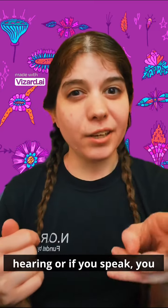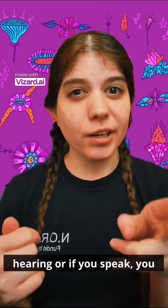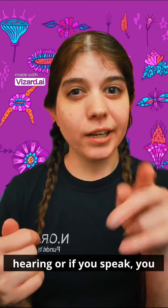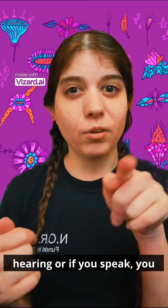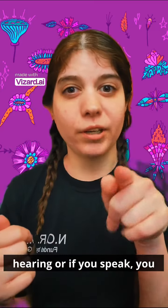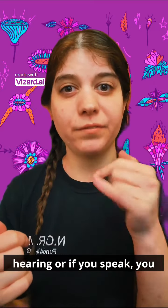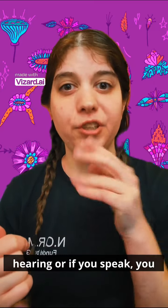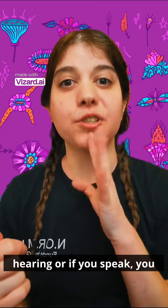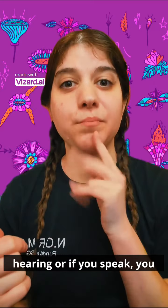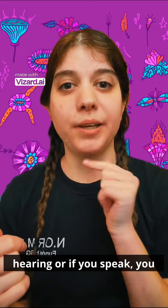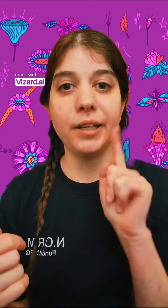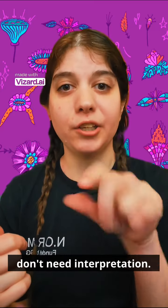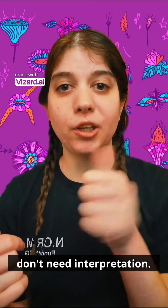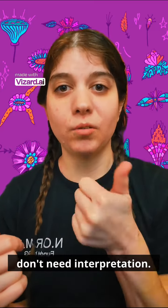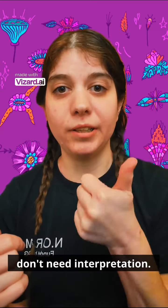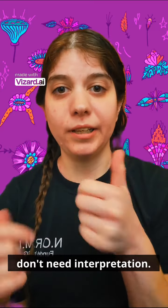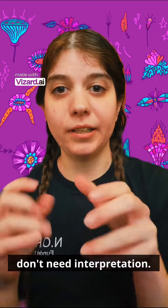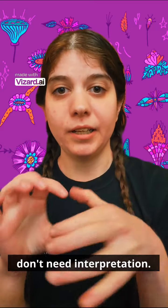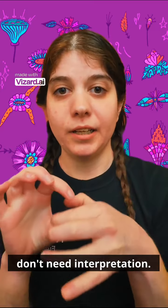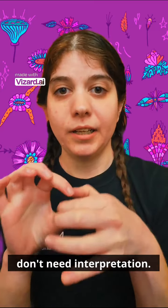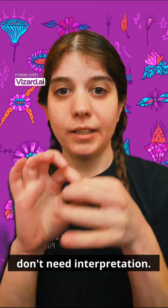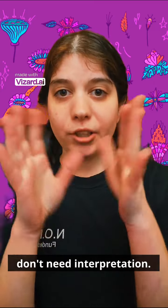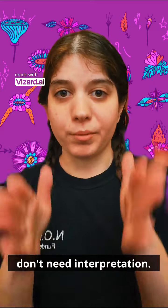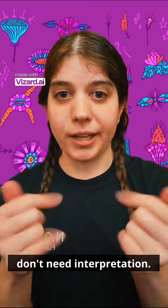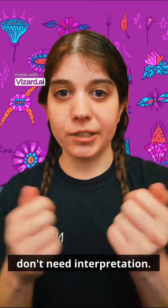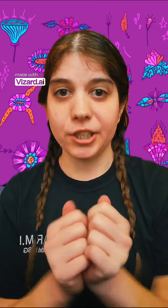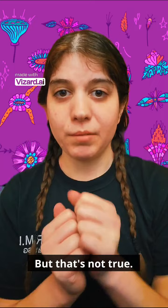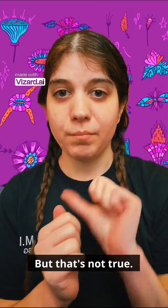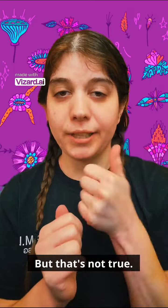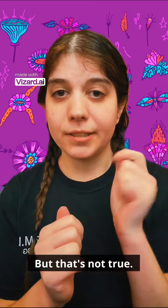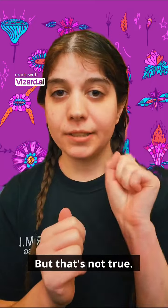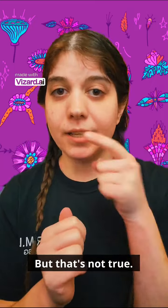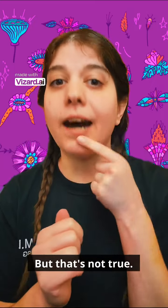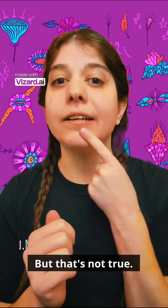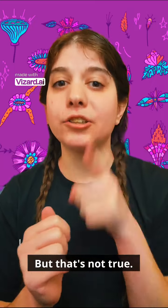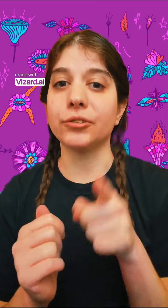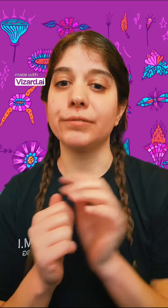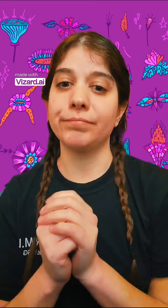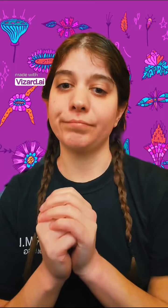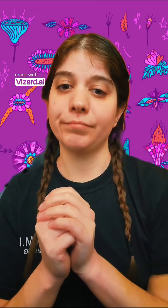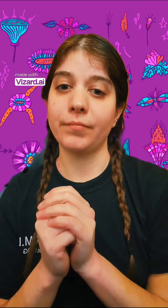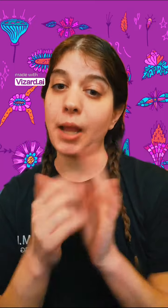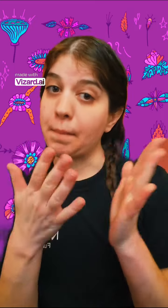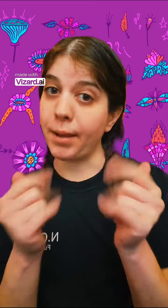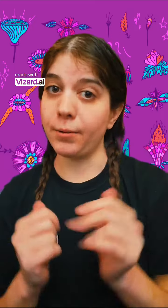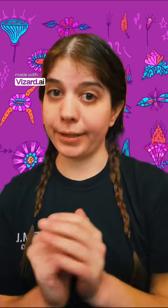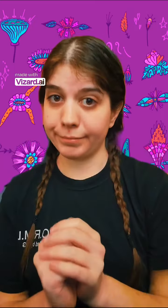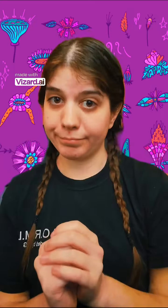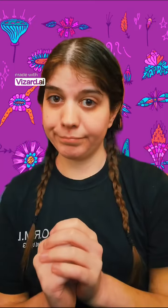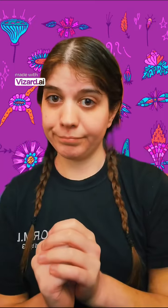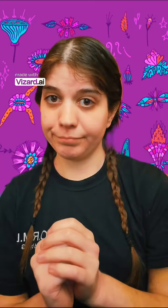hearing or if you speak, you don't need interpretation, but that's not true, by the way.